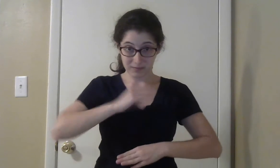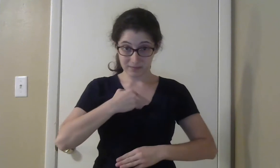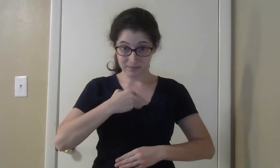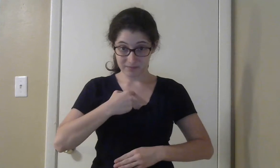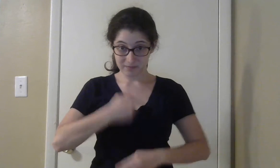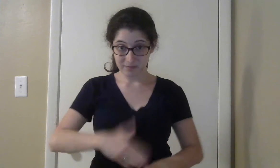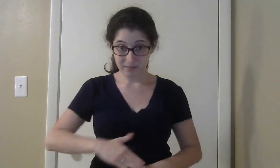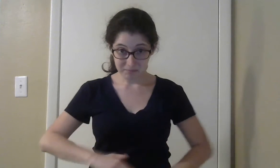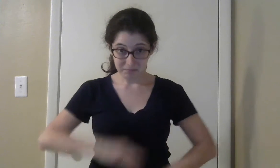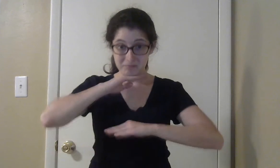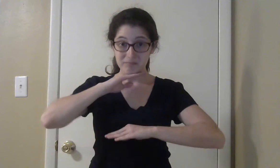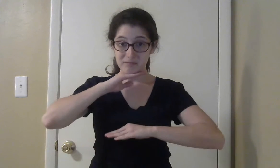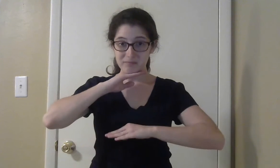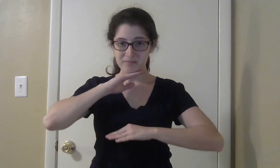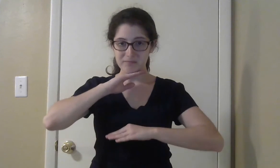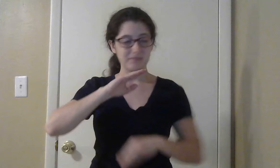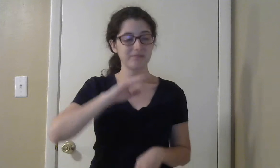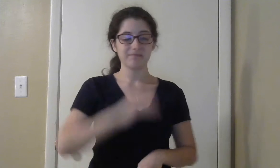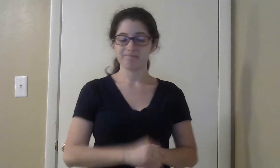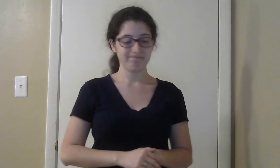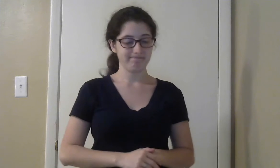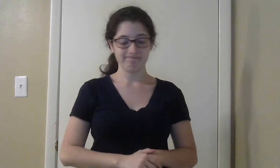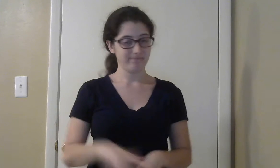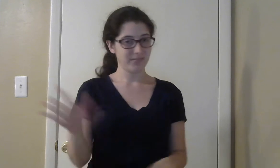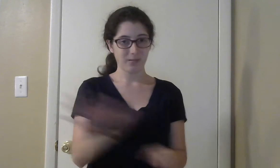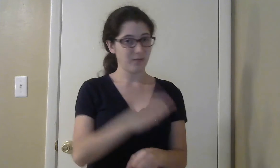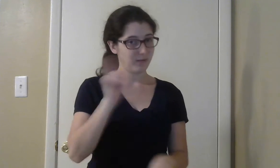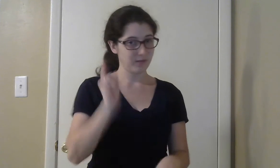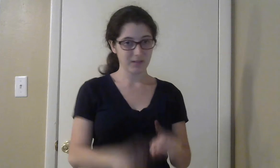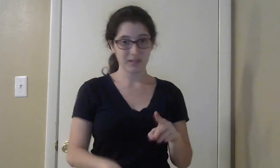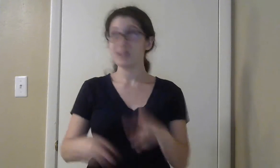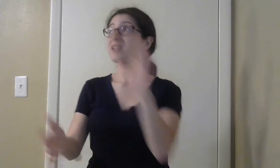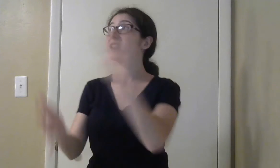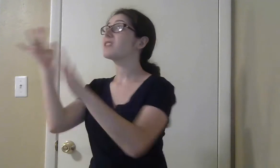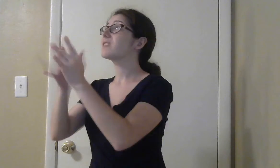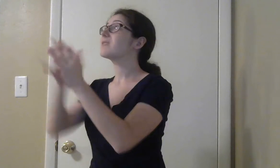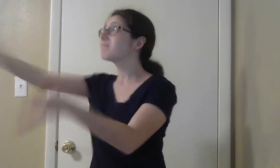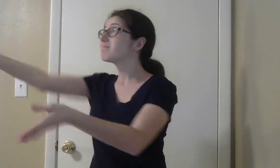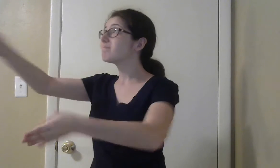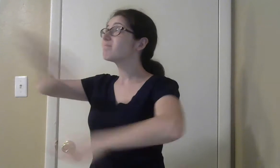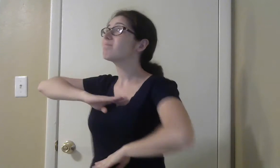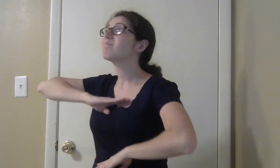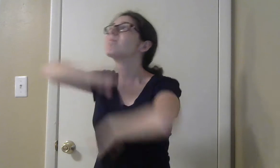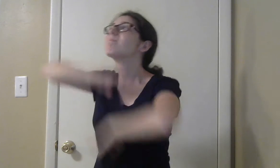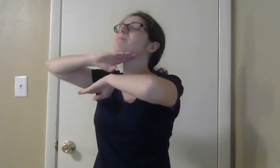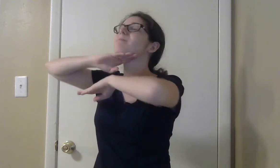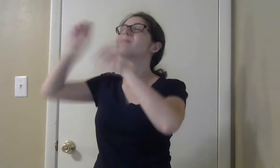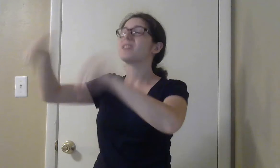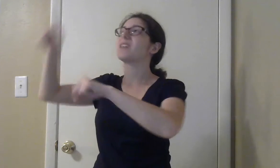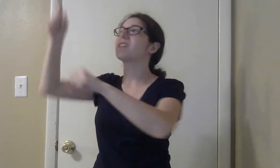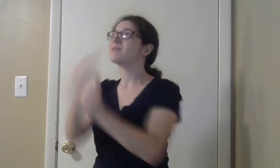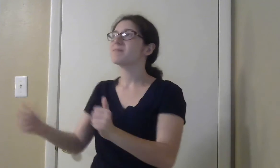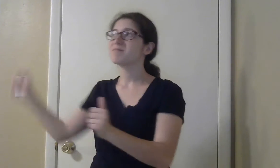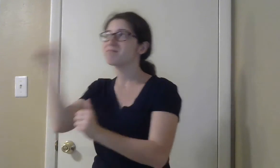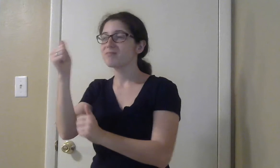creation of food from time to time to express that Jesus is better than food. Jesus is more needful